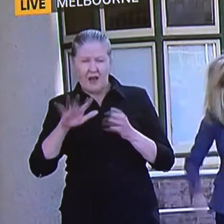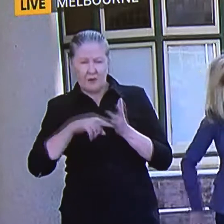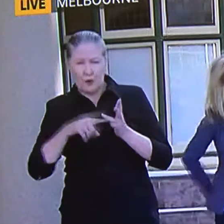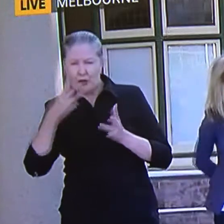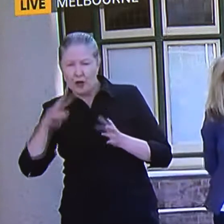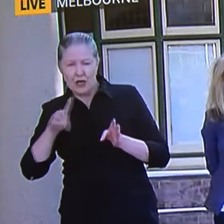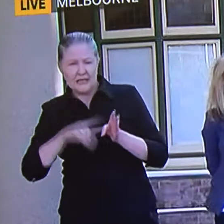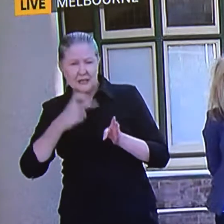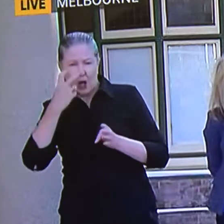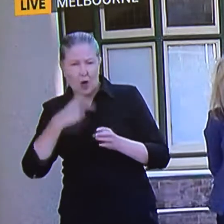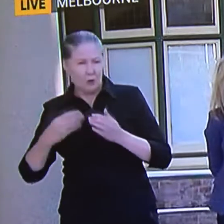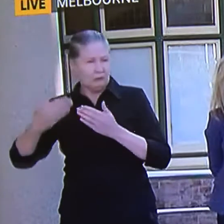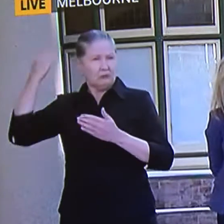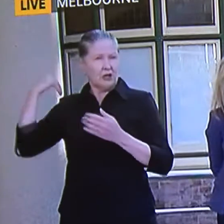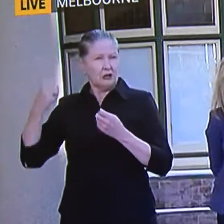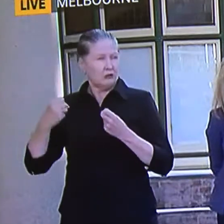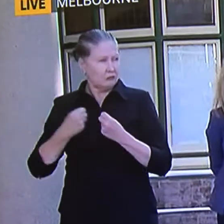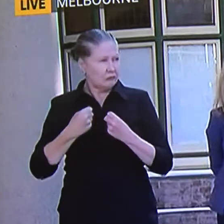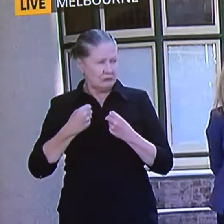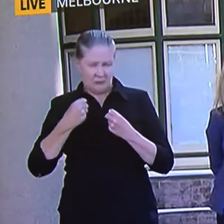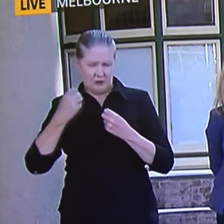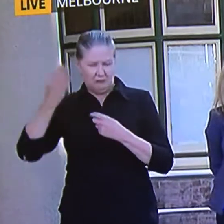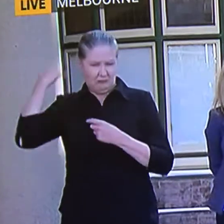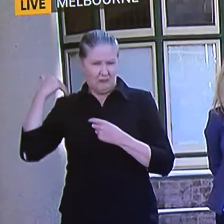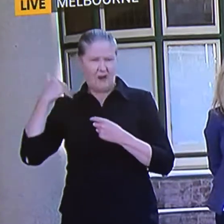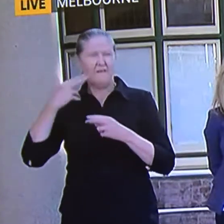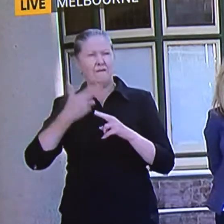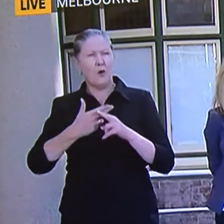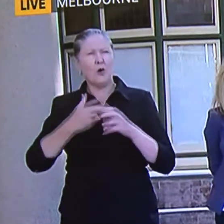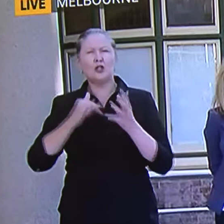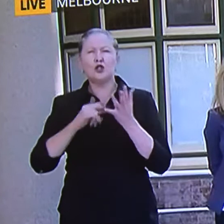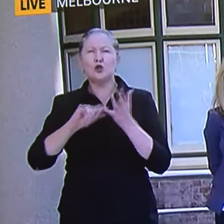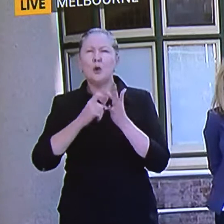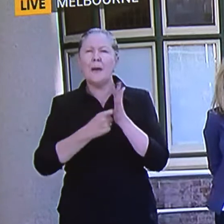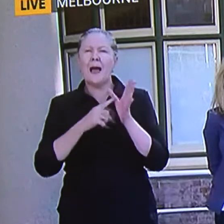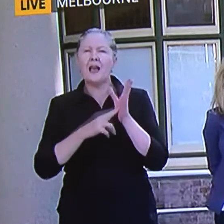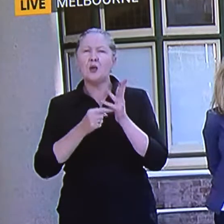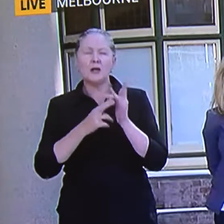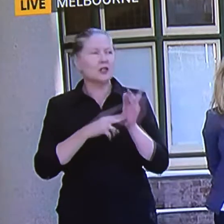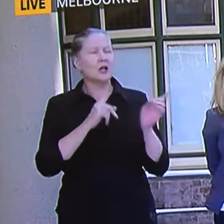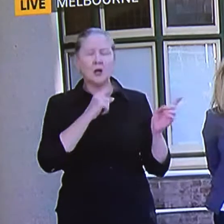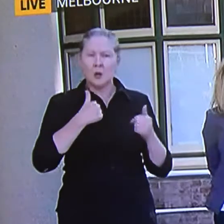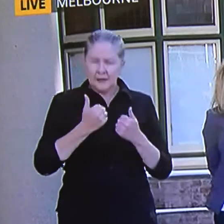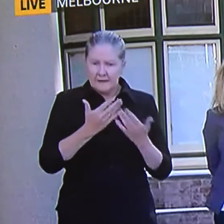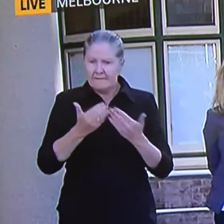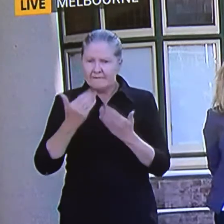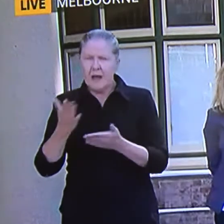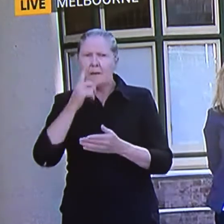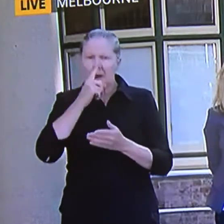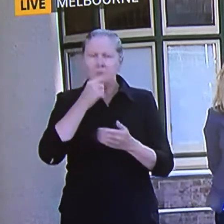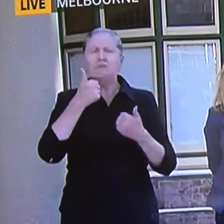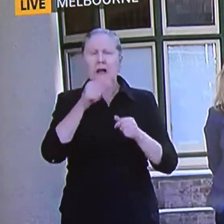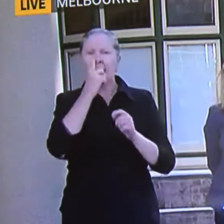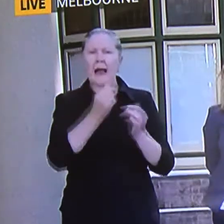Look, we've made superannuation available for people with their own circumstances, and the important thing is for us to